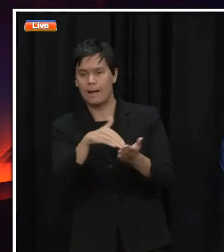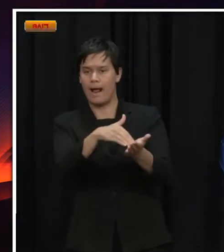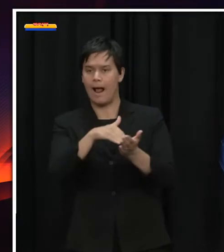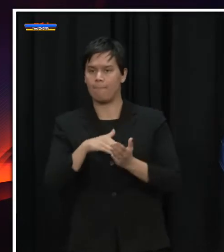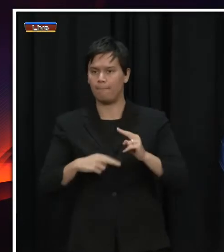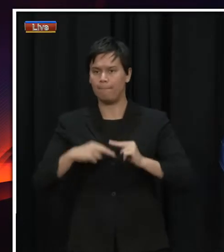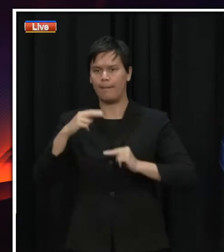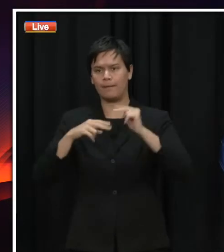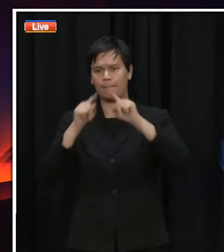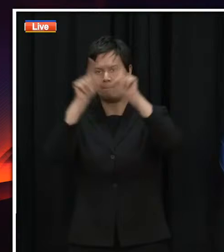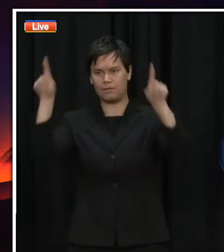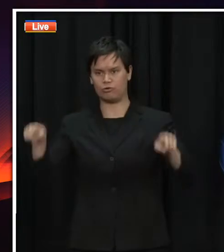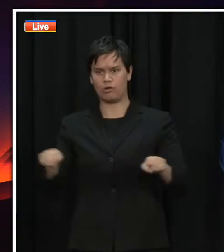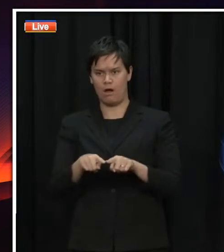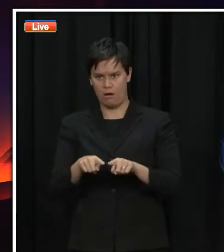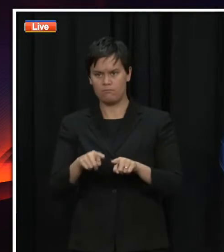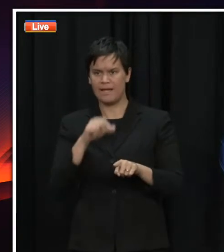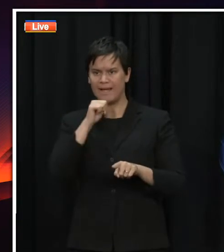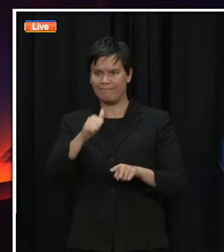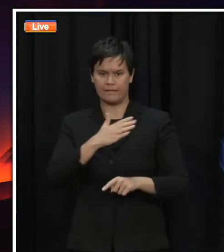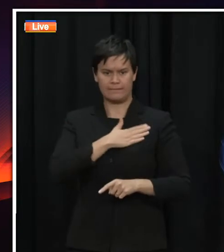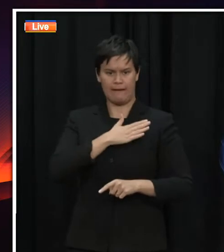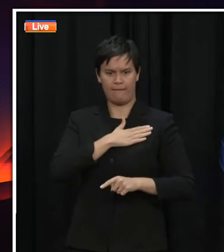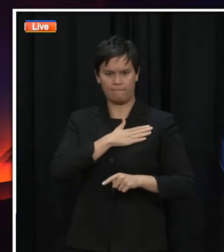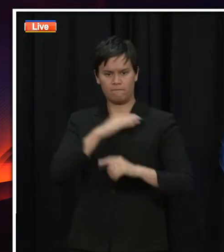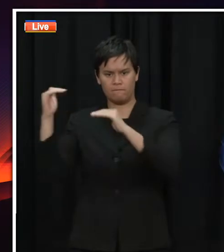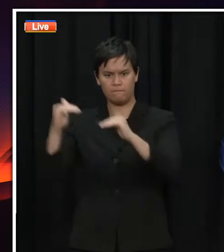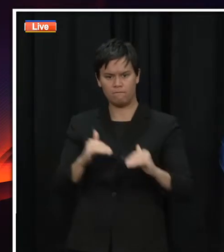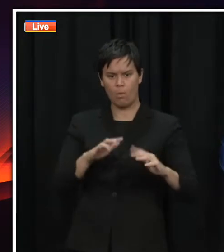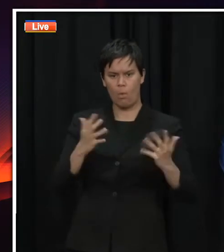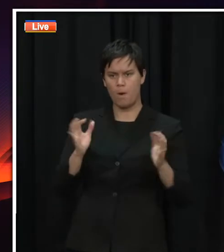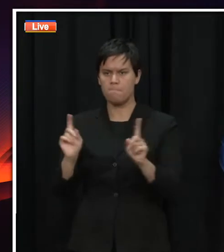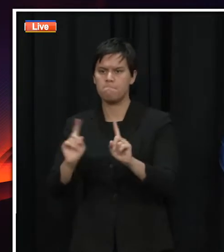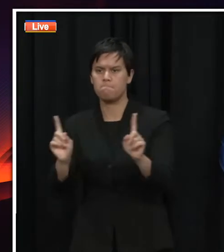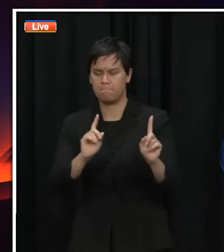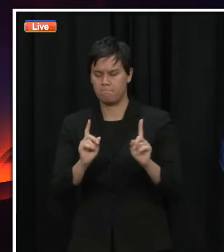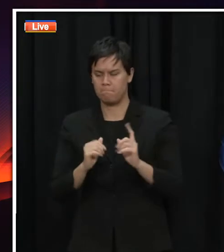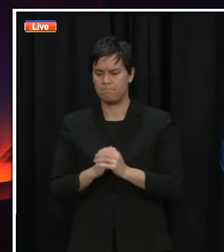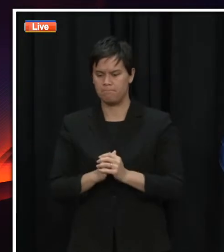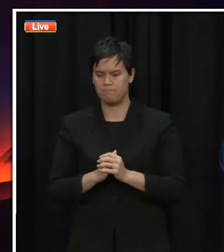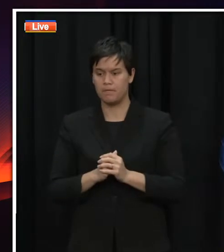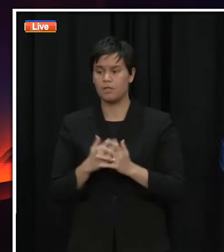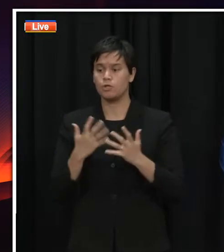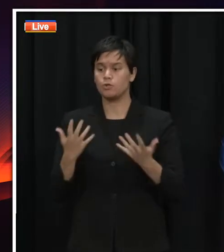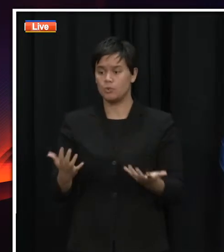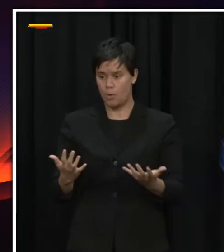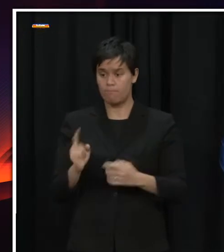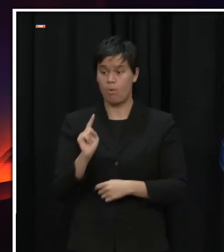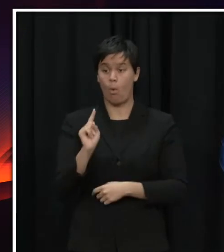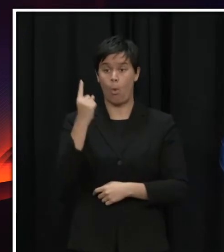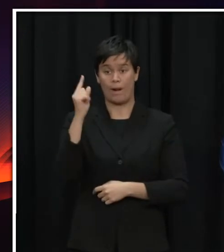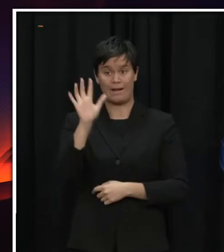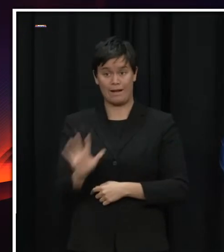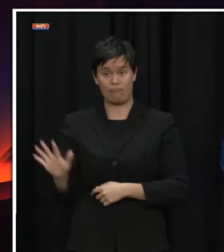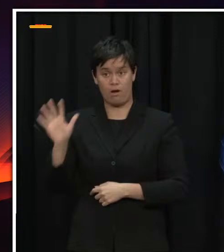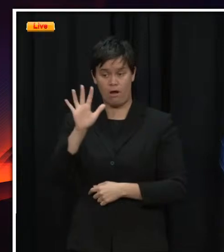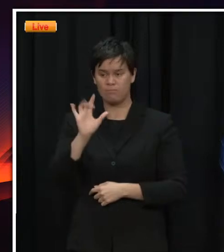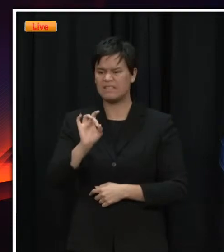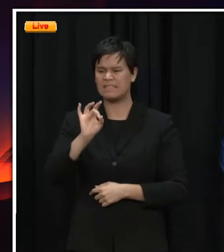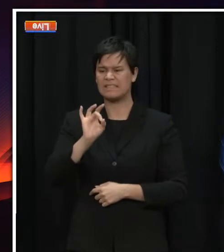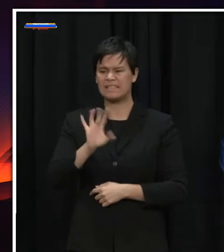regional breakdown on those figures. Across the Auckland region, over 10,500 swabs taken yesterday, and there's been additional